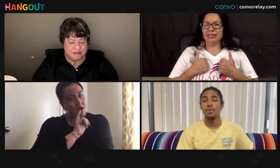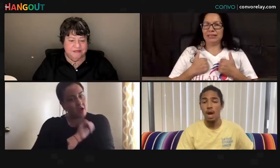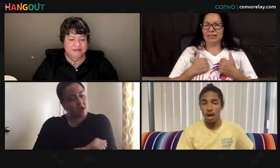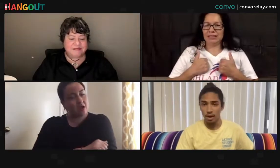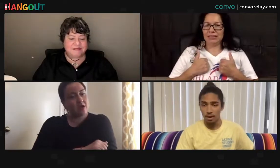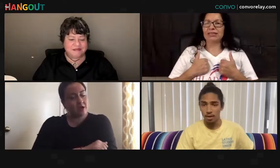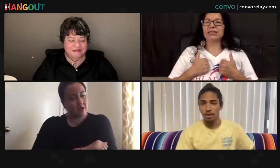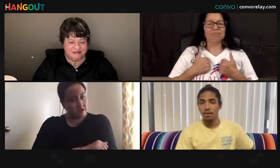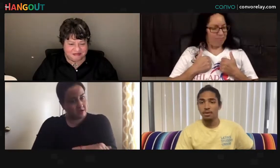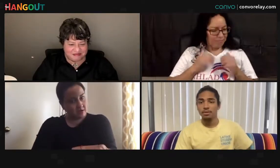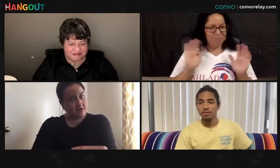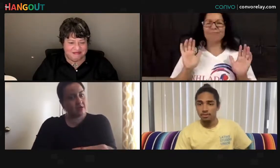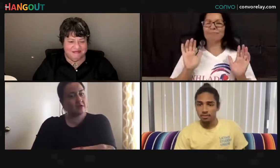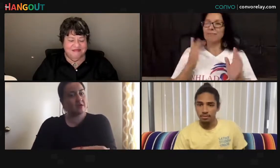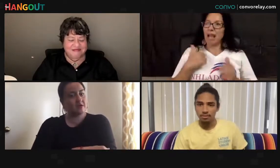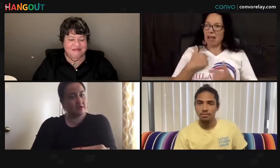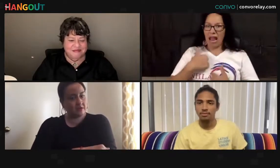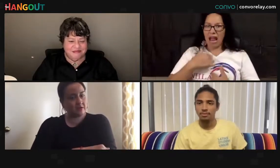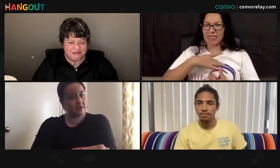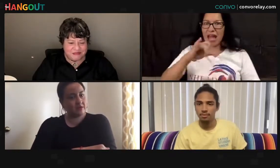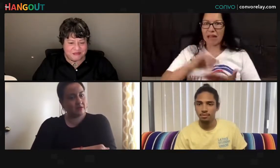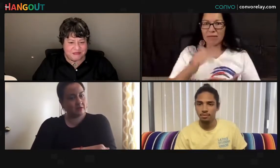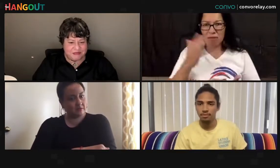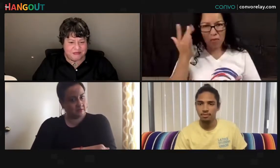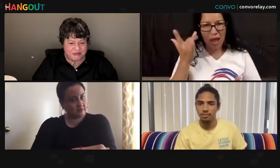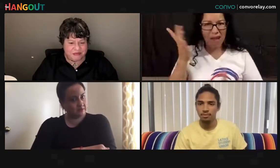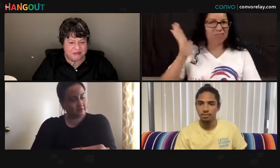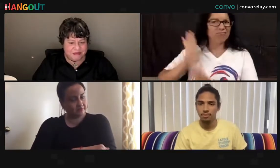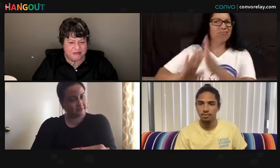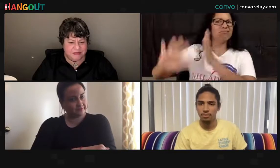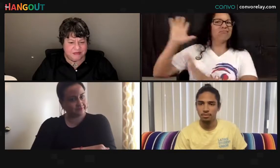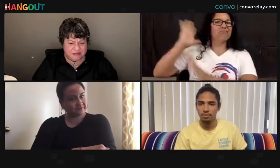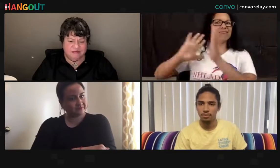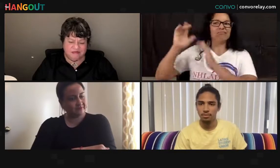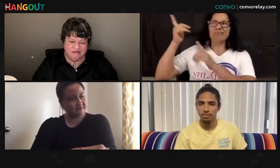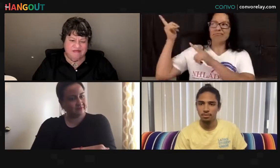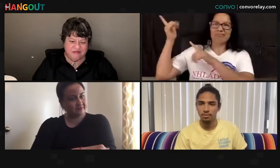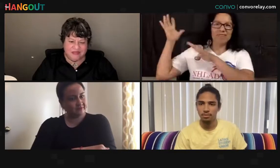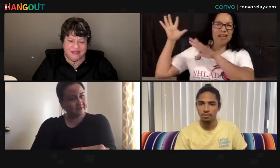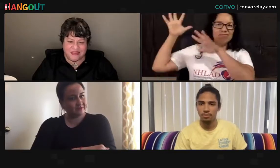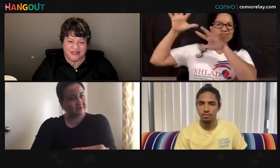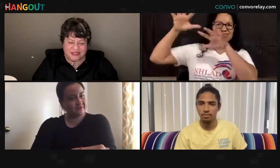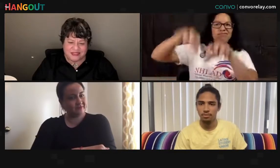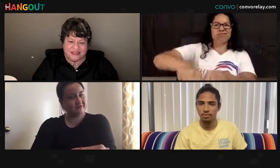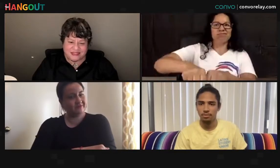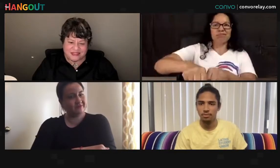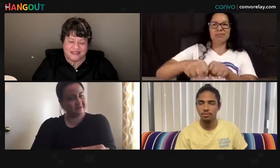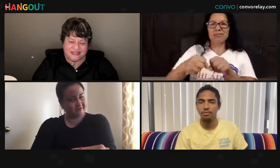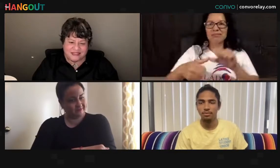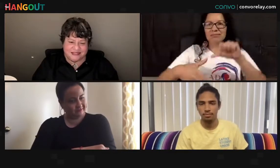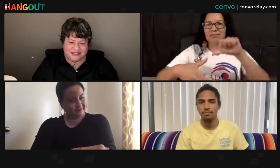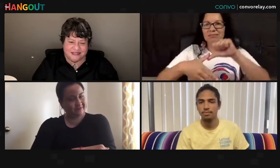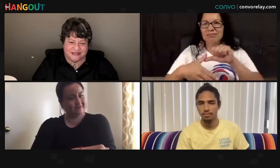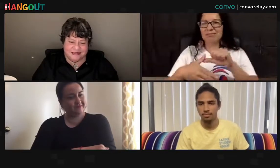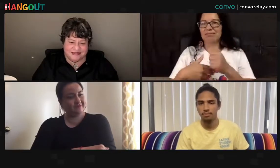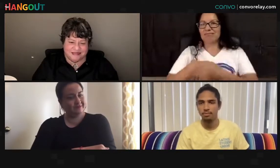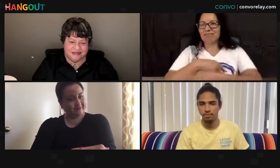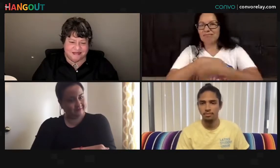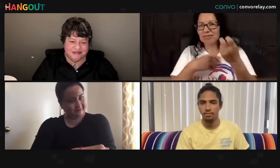Only Oh, Ecuadorians are only allowed to purchase land on that specific island. And it makes